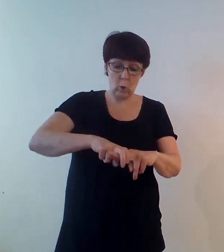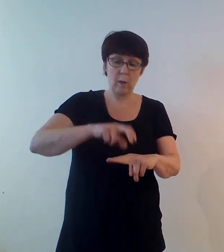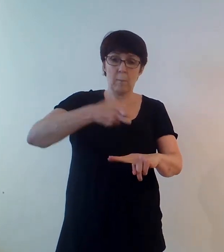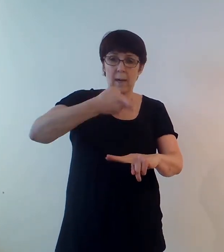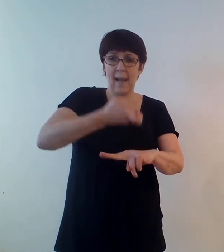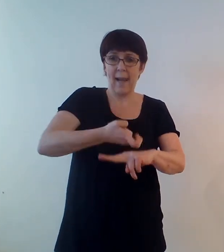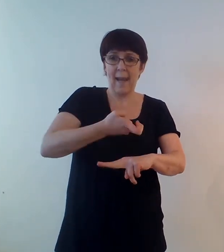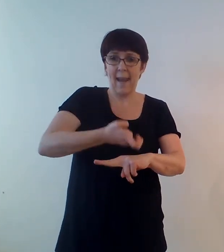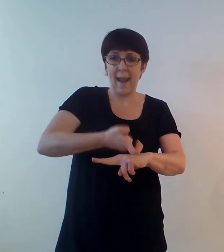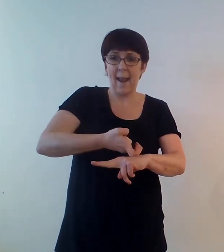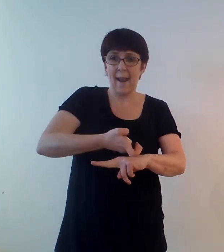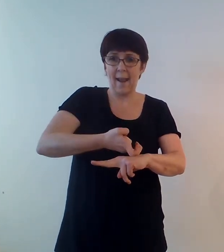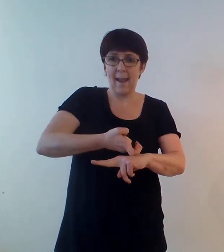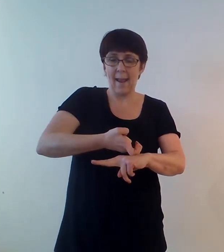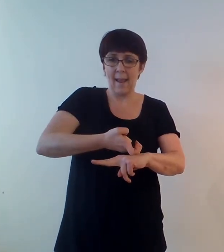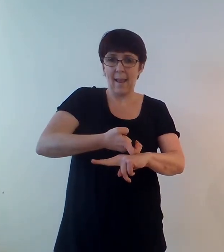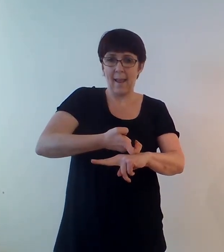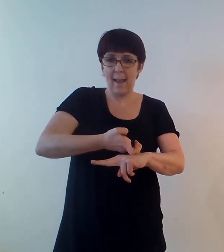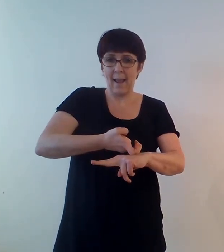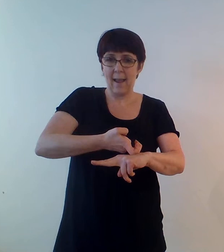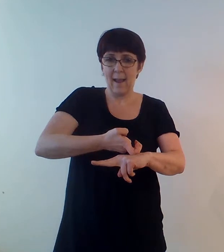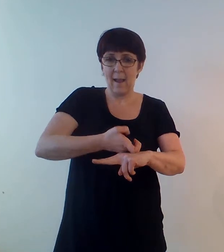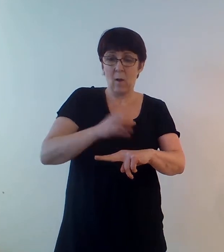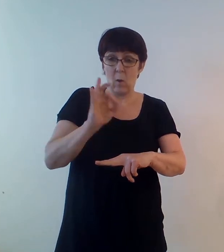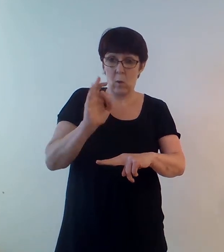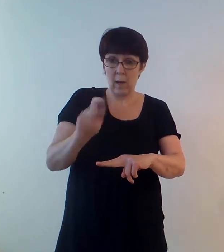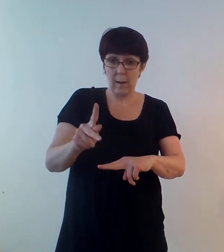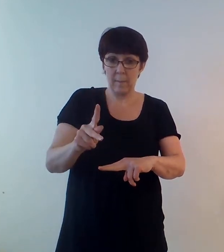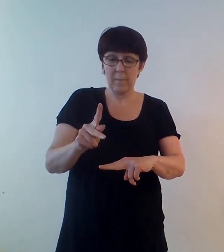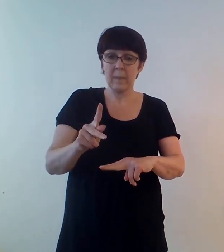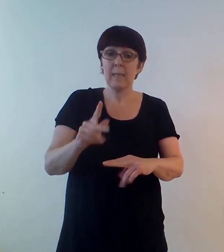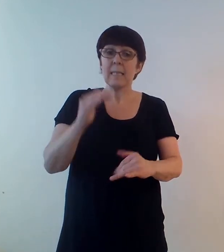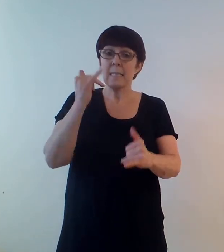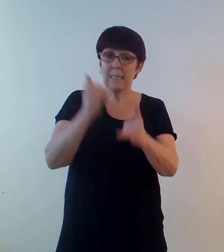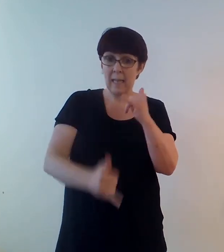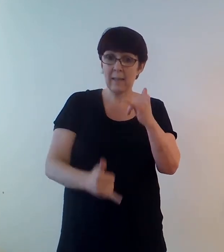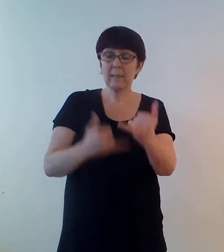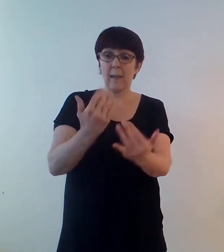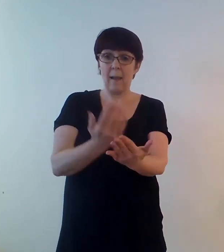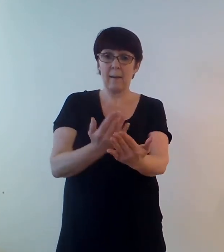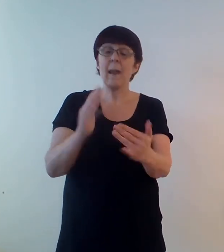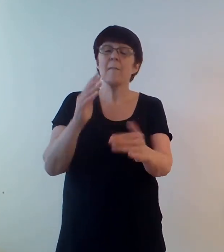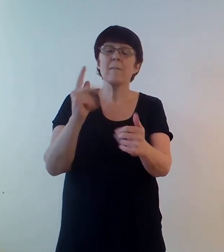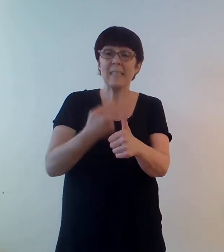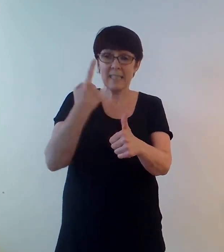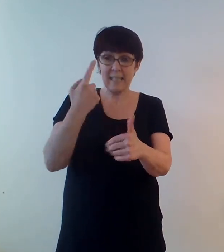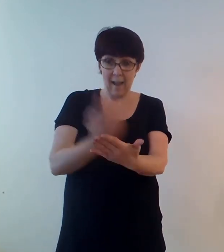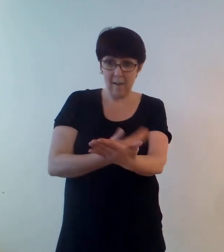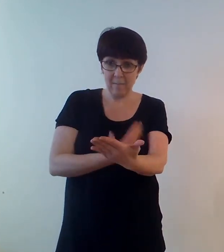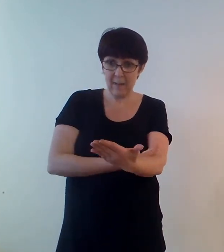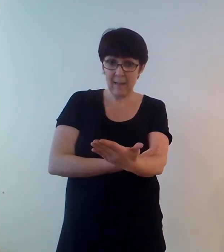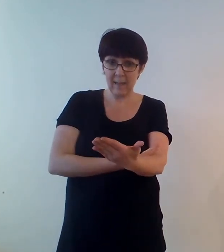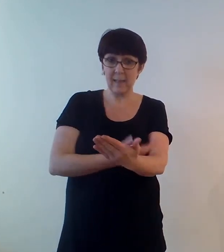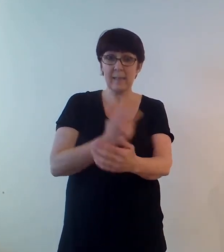smash this handstand circuit. We move on to the first exercise, which is the wall stand. We're going to be doing 45 seconds over to the